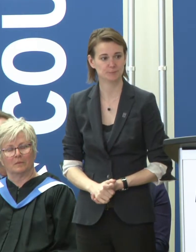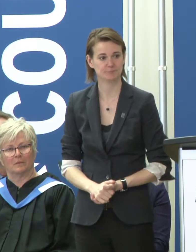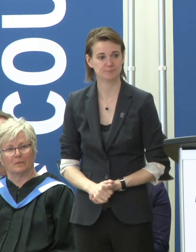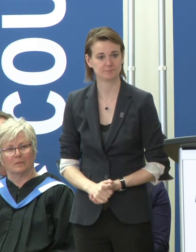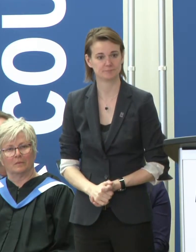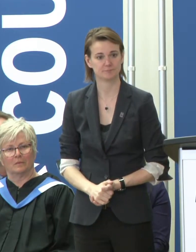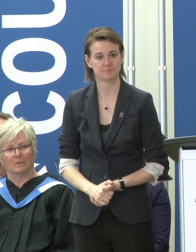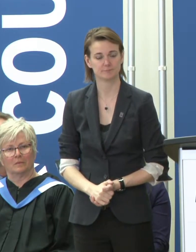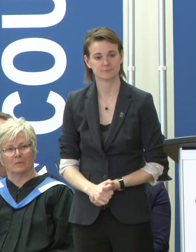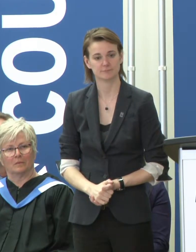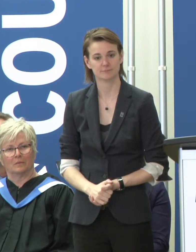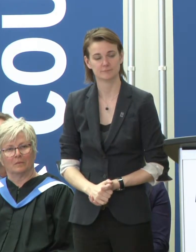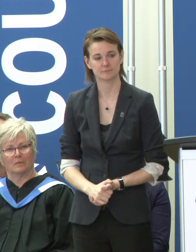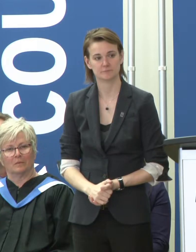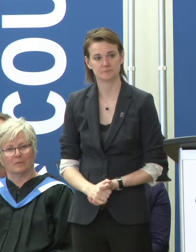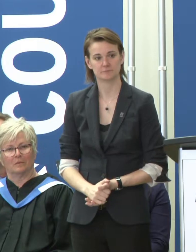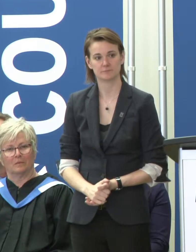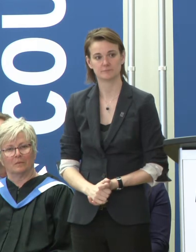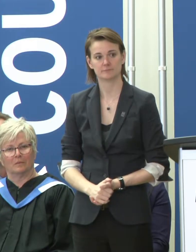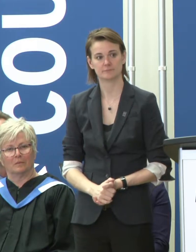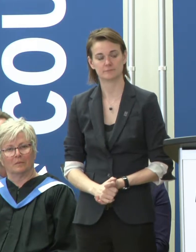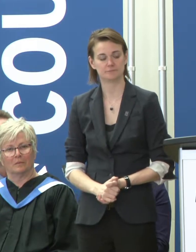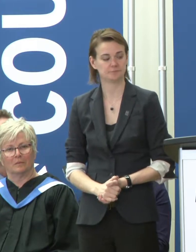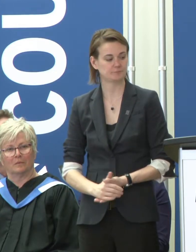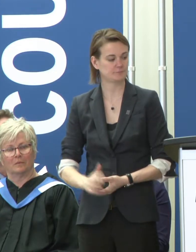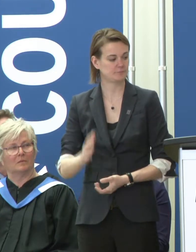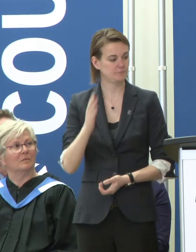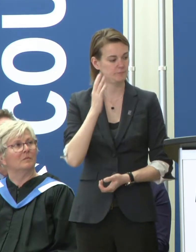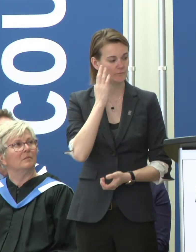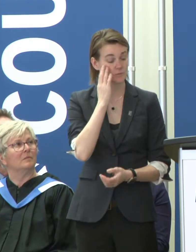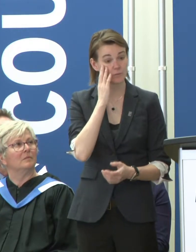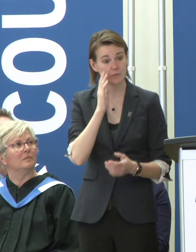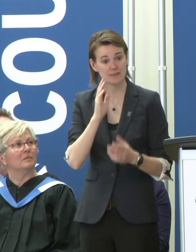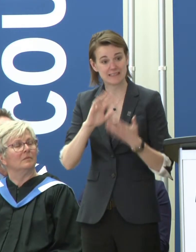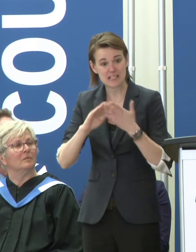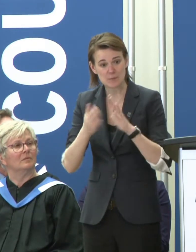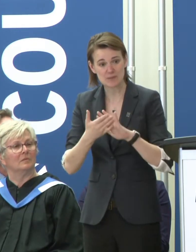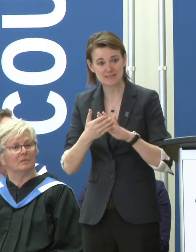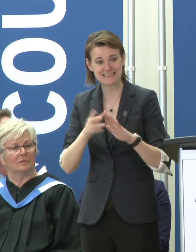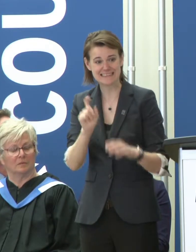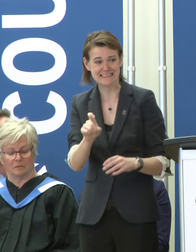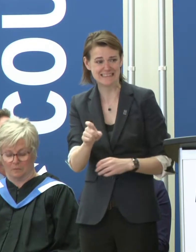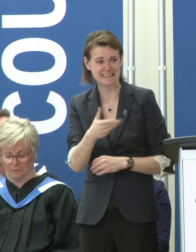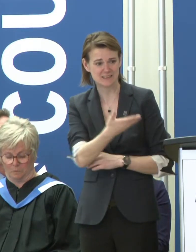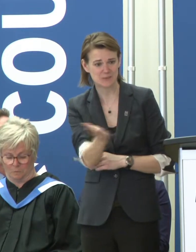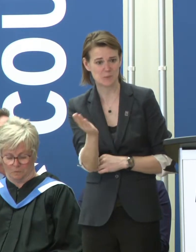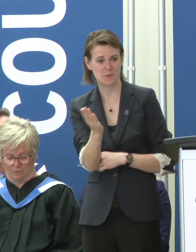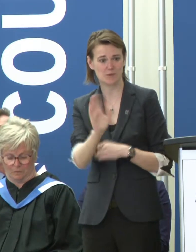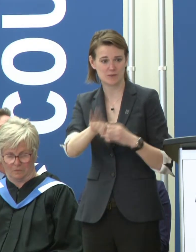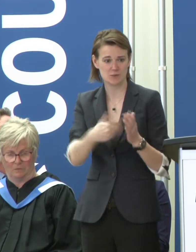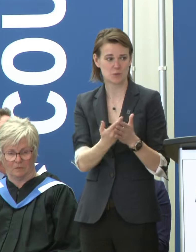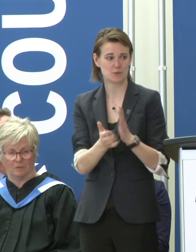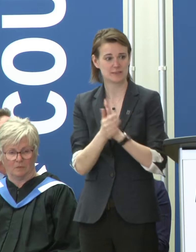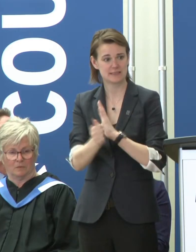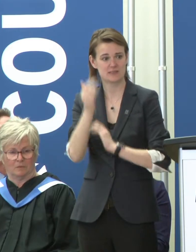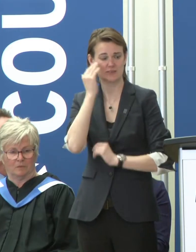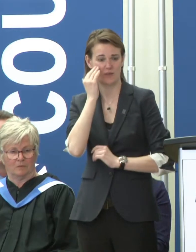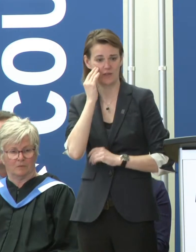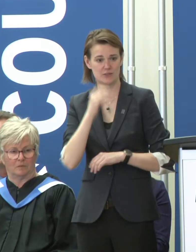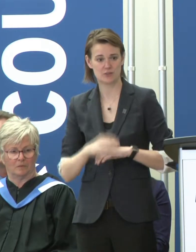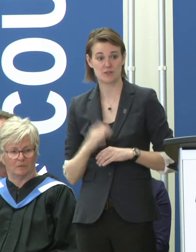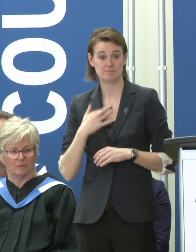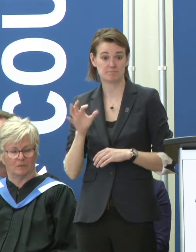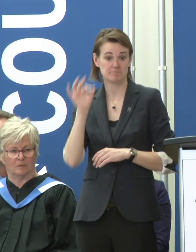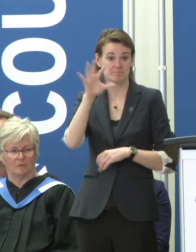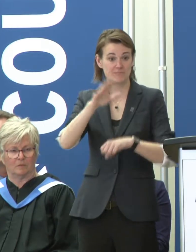We know that you will be a great asset, and our communities need you and all that you bring. So if I can give you a piece